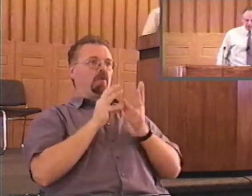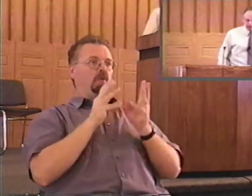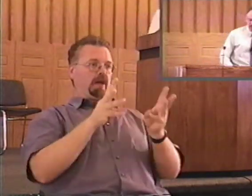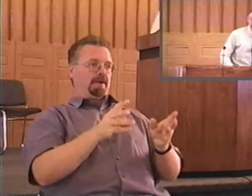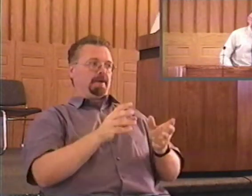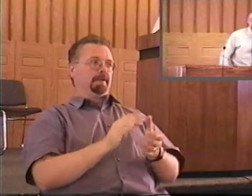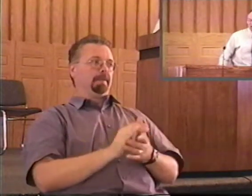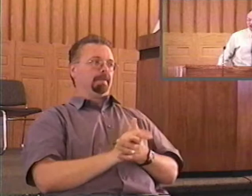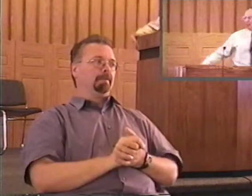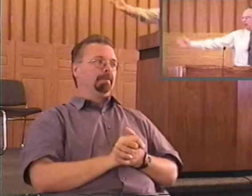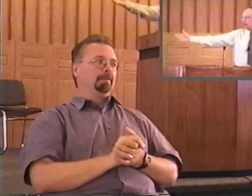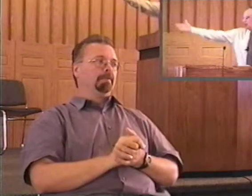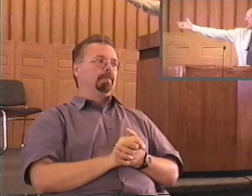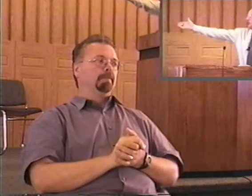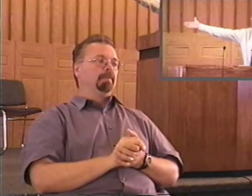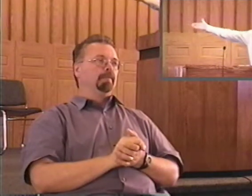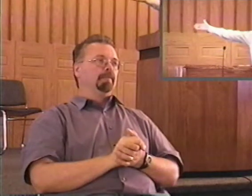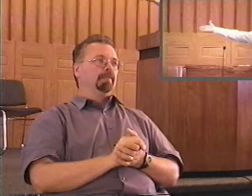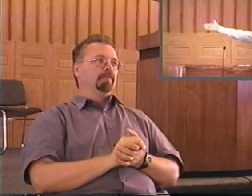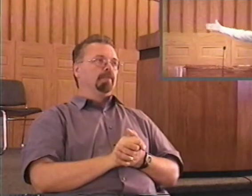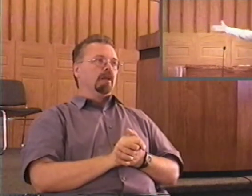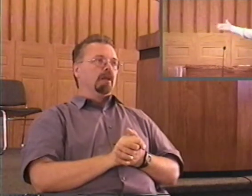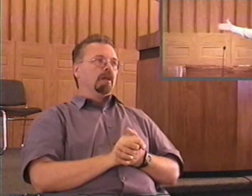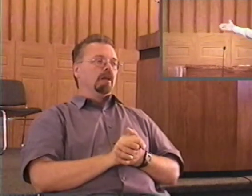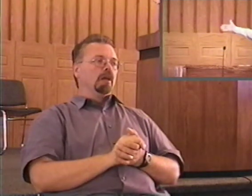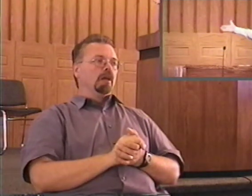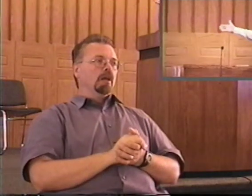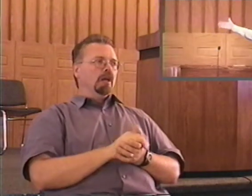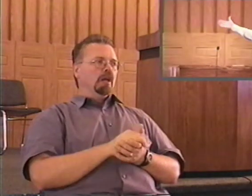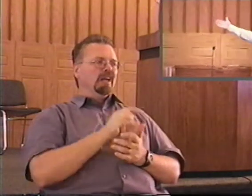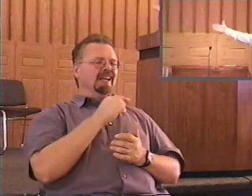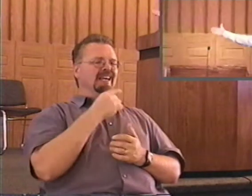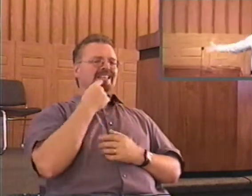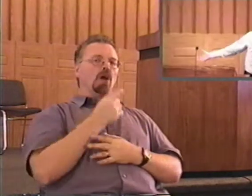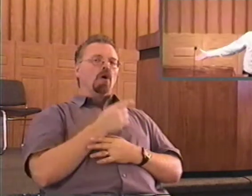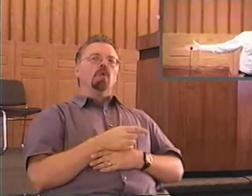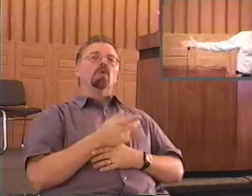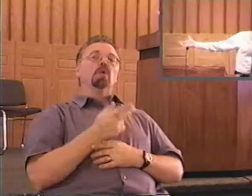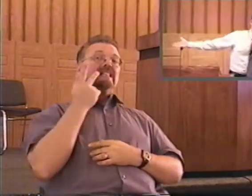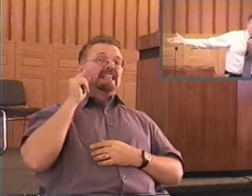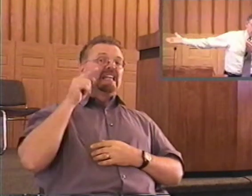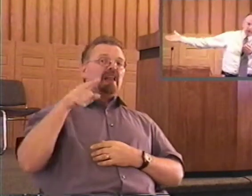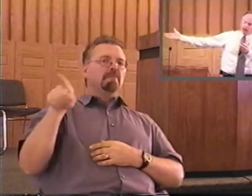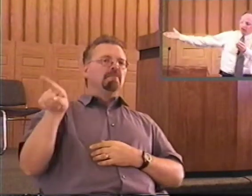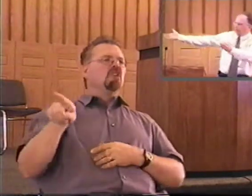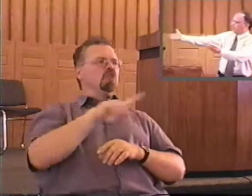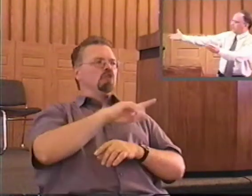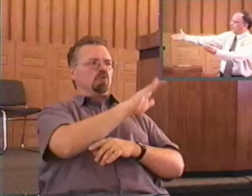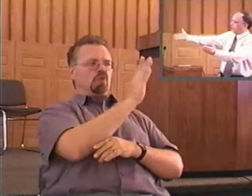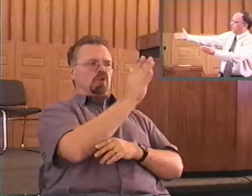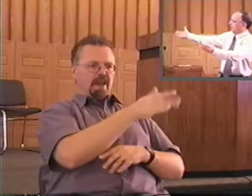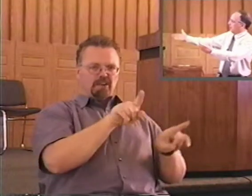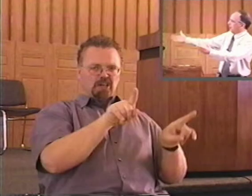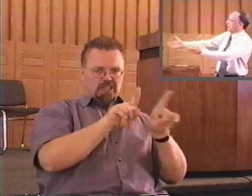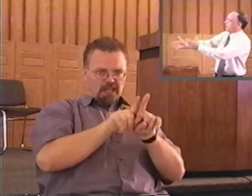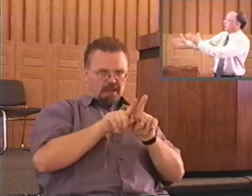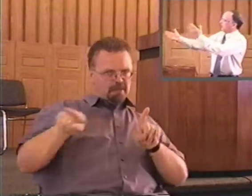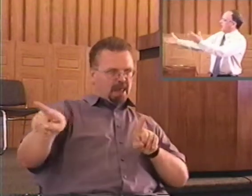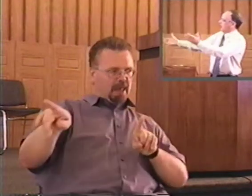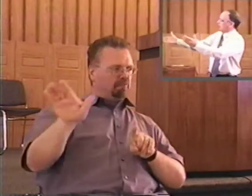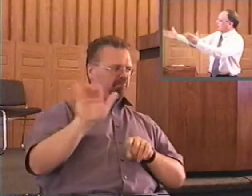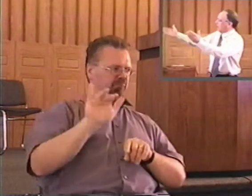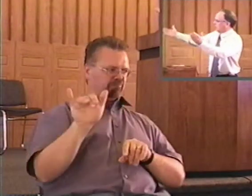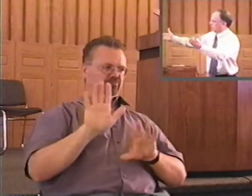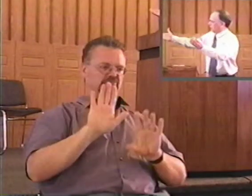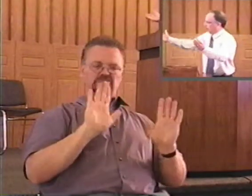his disciples. He's not saying, see them Pharisees over there, of course you'll never be like them.